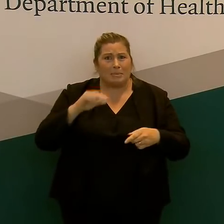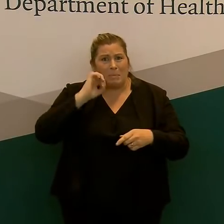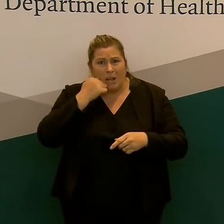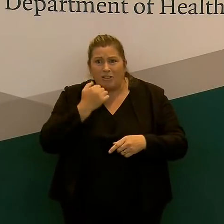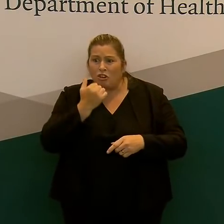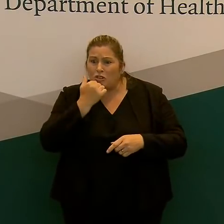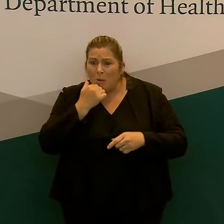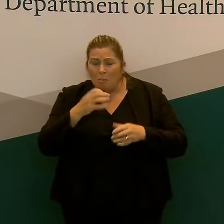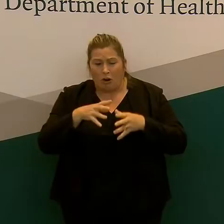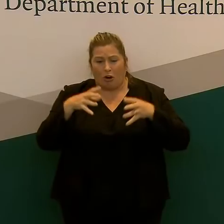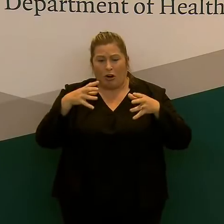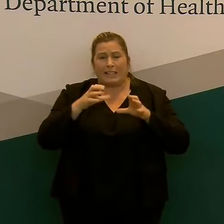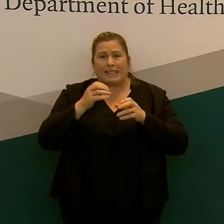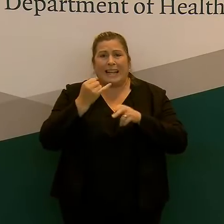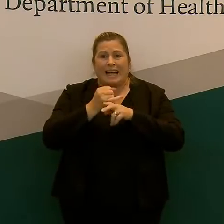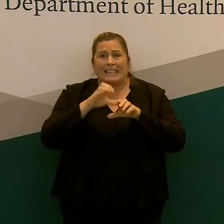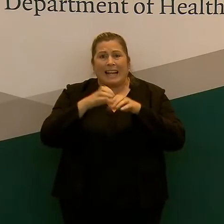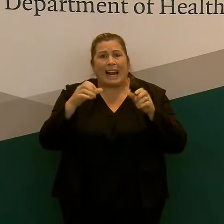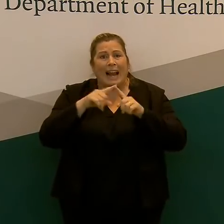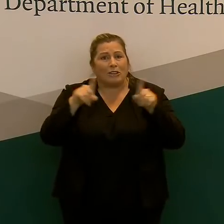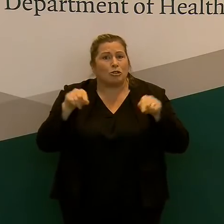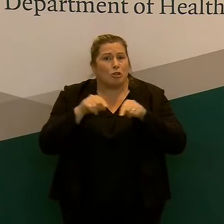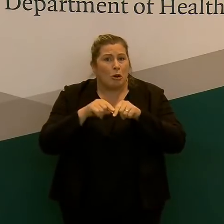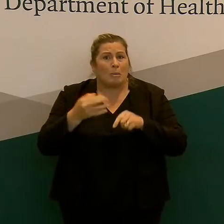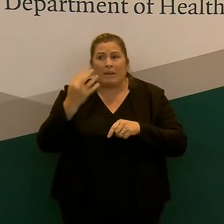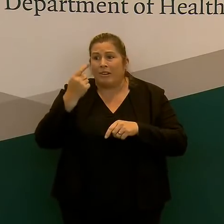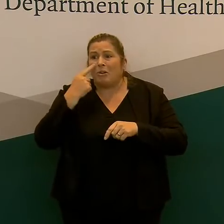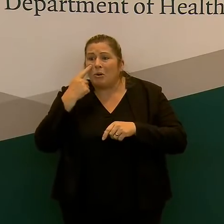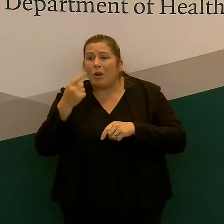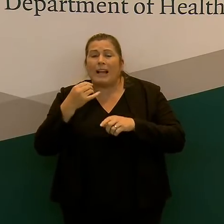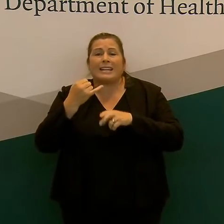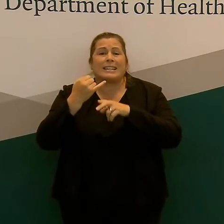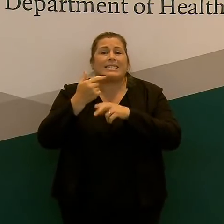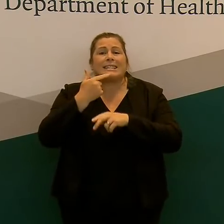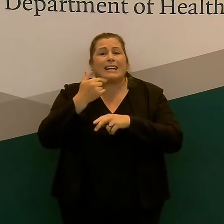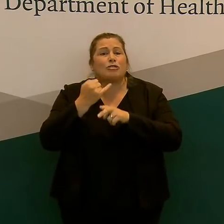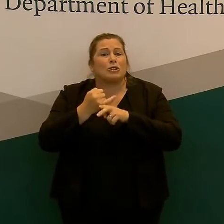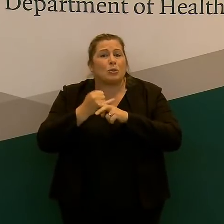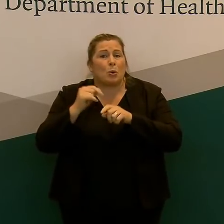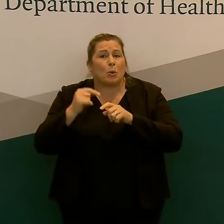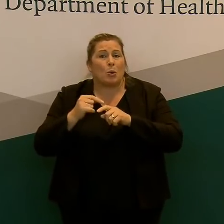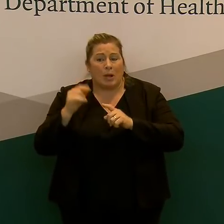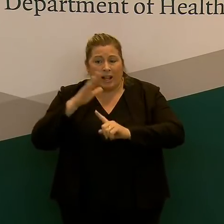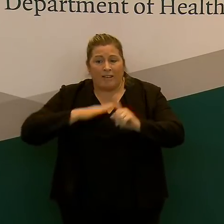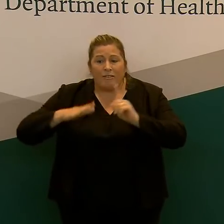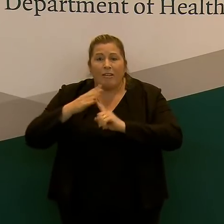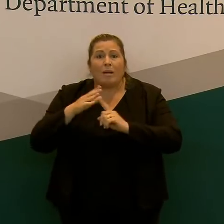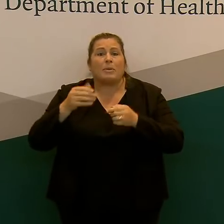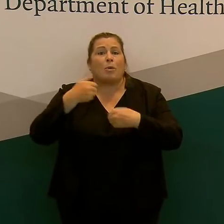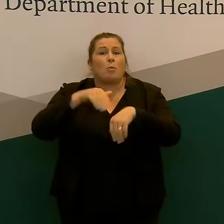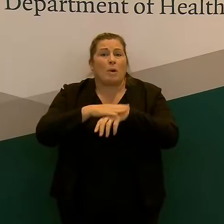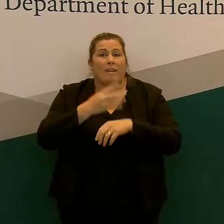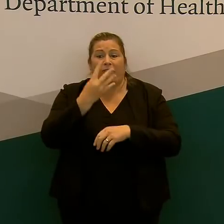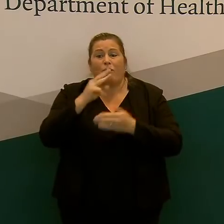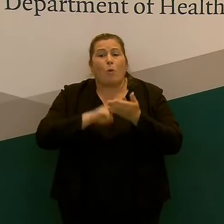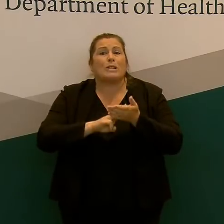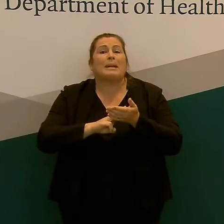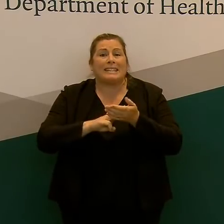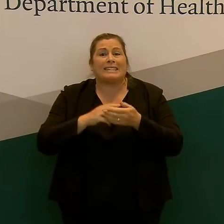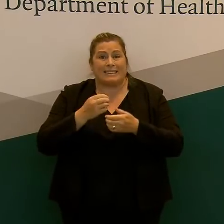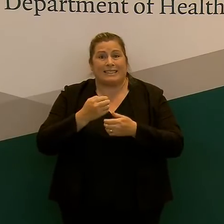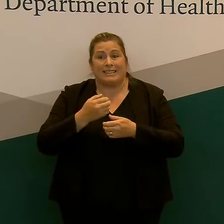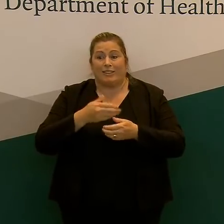classrooms in just a secondary school environment where pupils will have to rotate every 40 minutes or